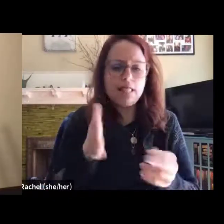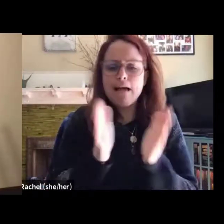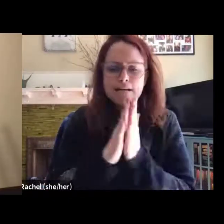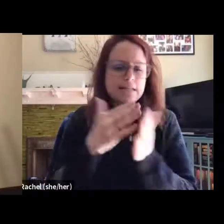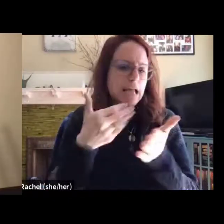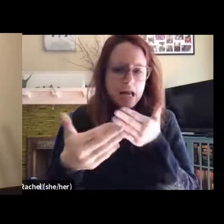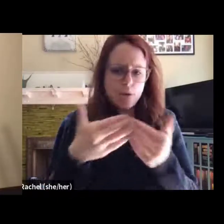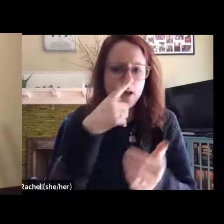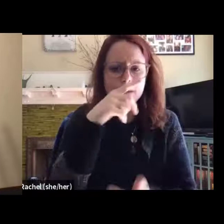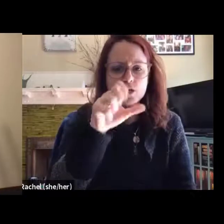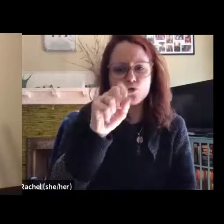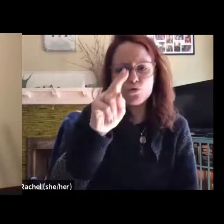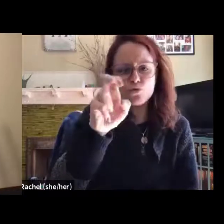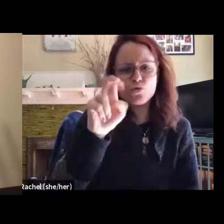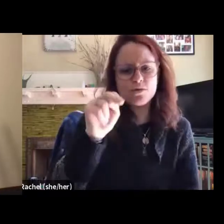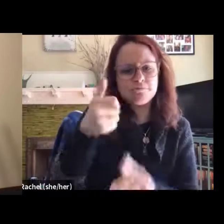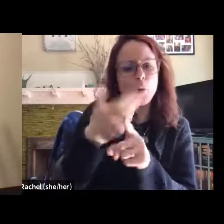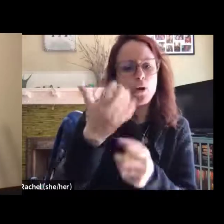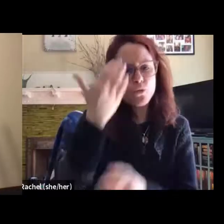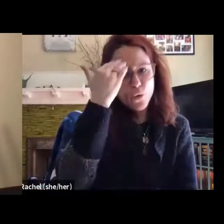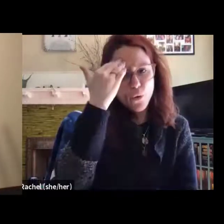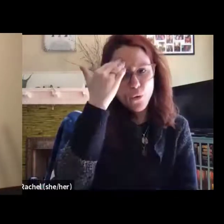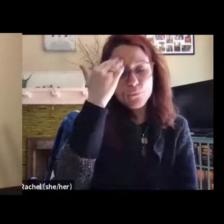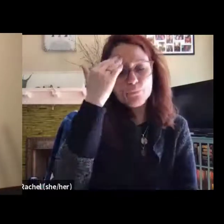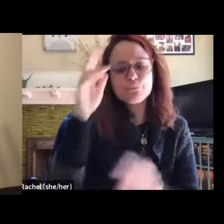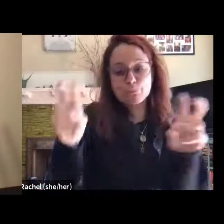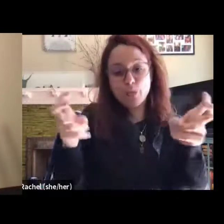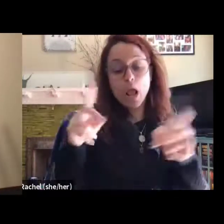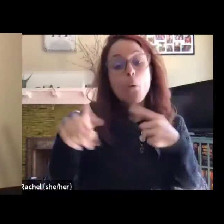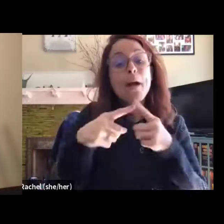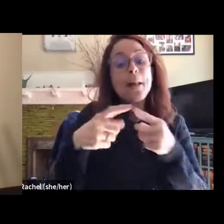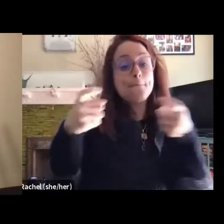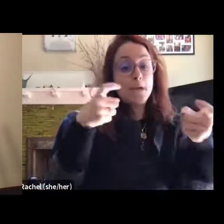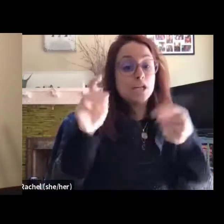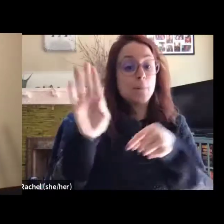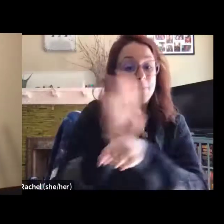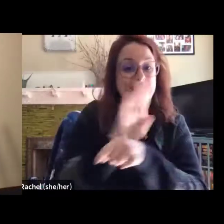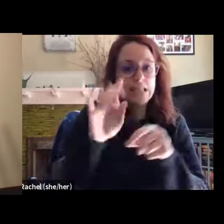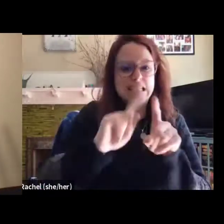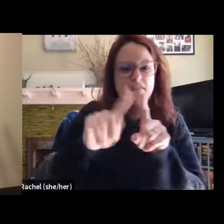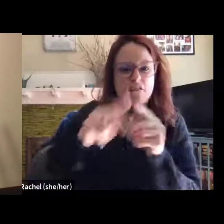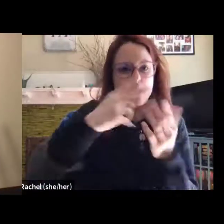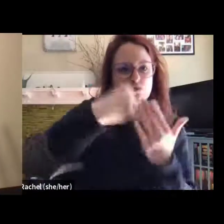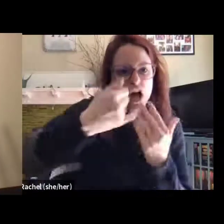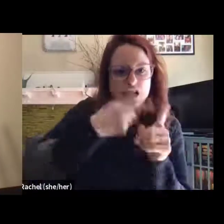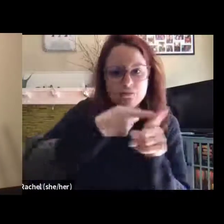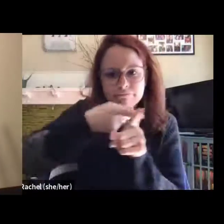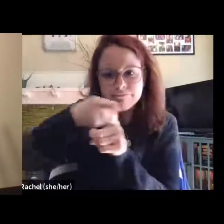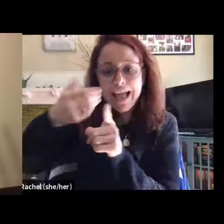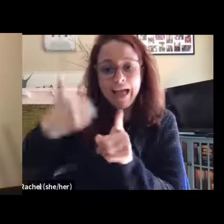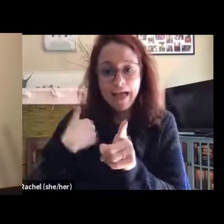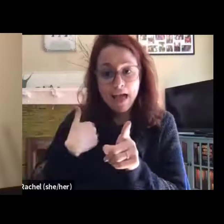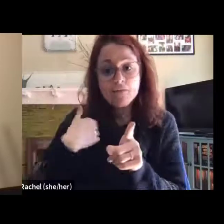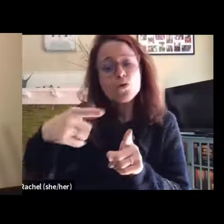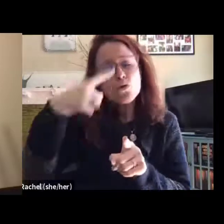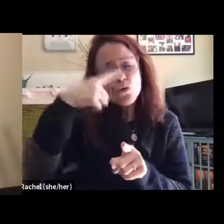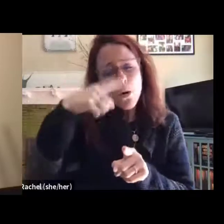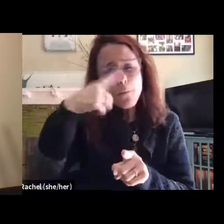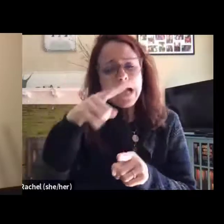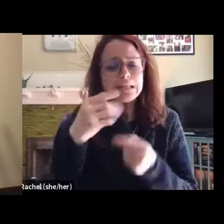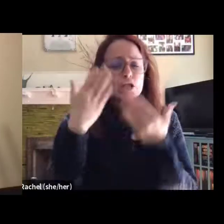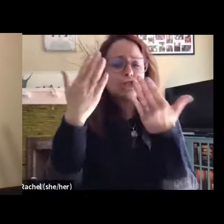know. When managing a business with multiple projects, can you suggest a project time